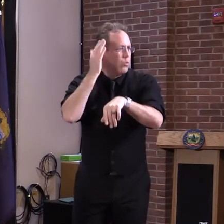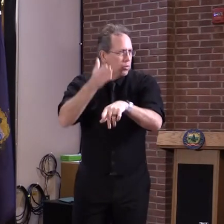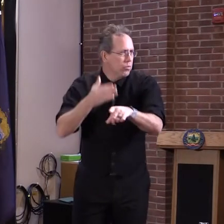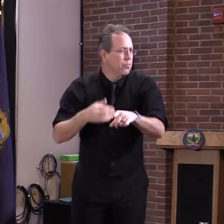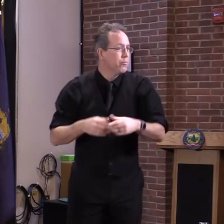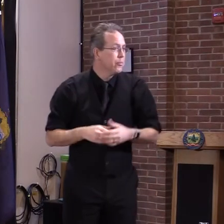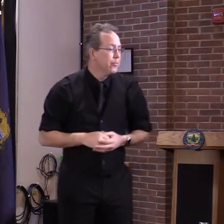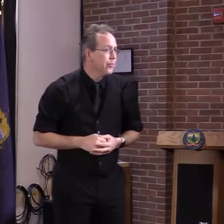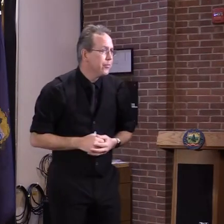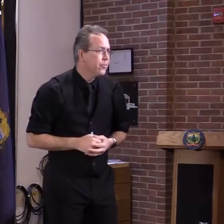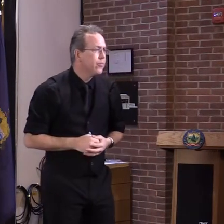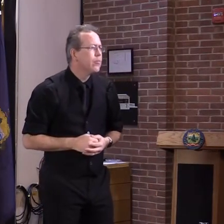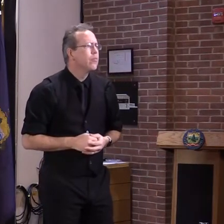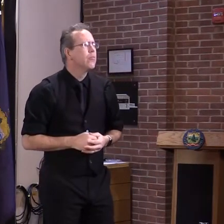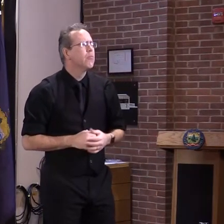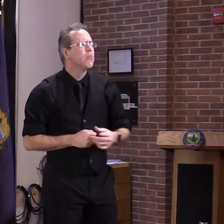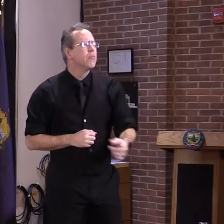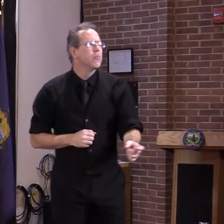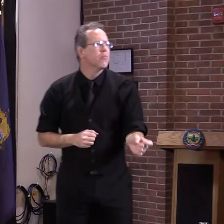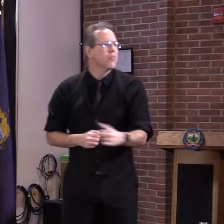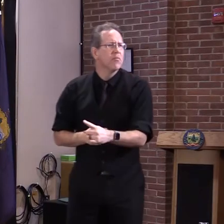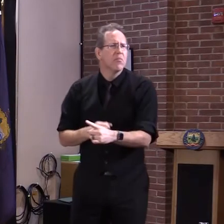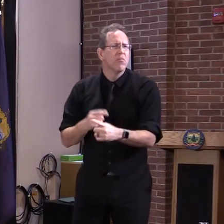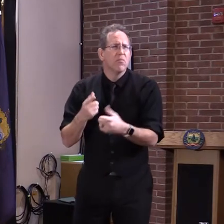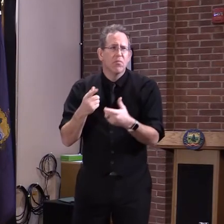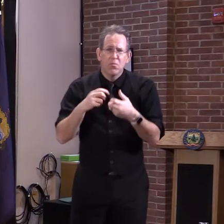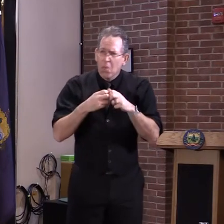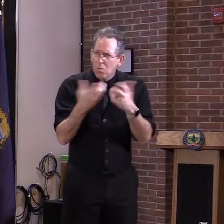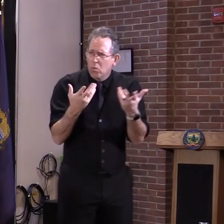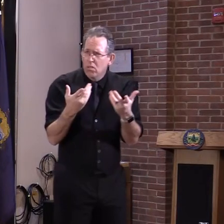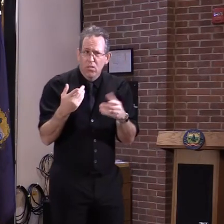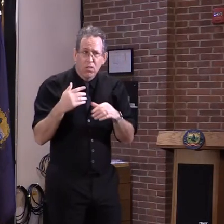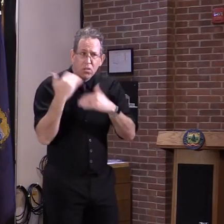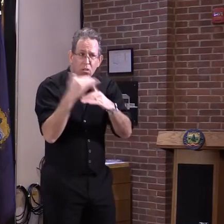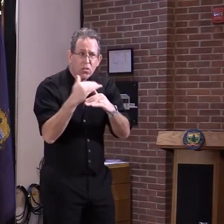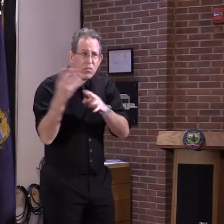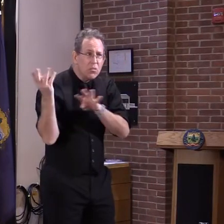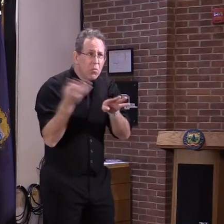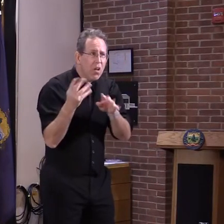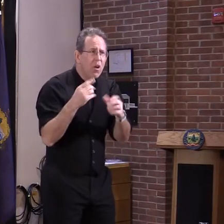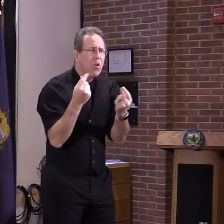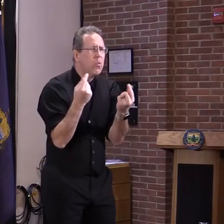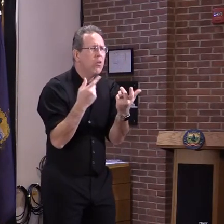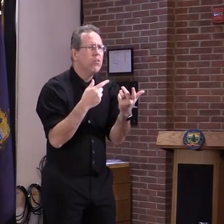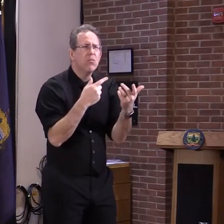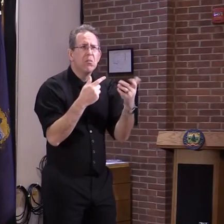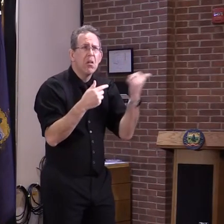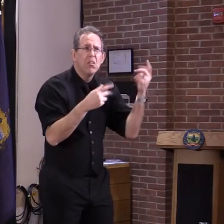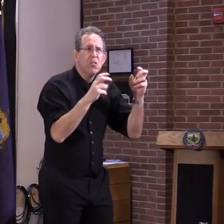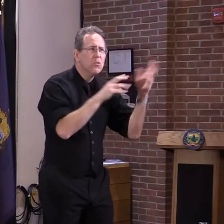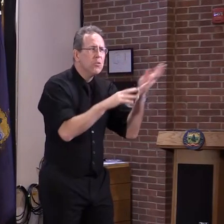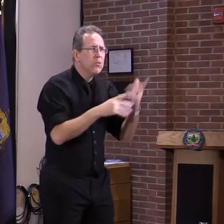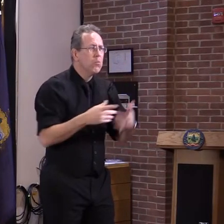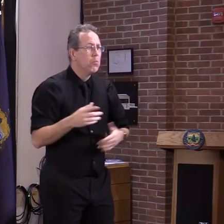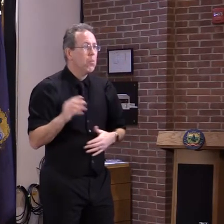What supply issues are you looking at? Is it just the number of tests you have available, or is it something else? The tests.